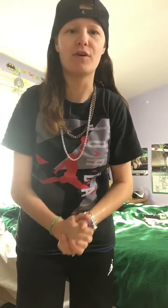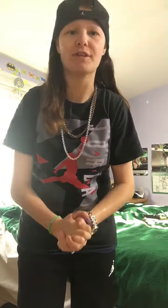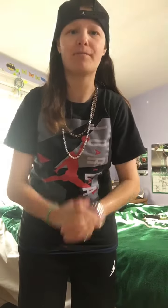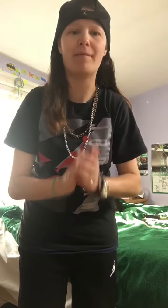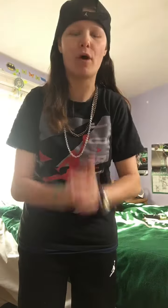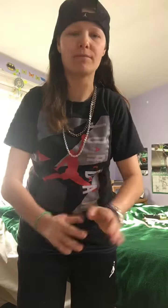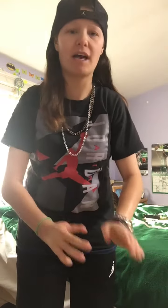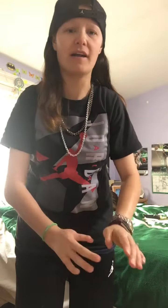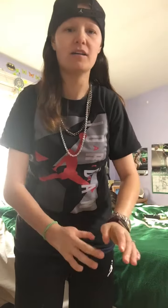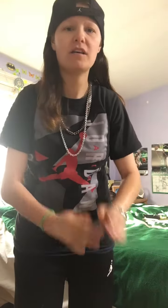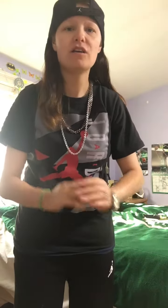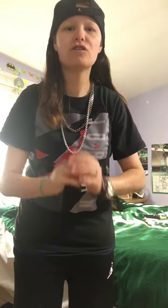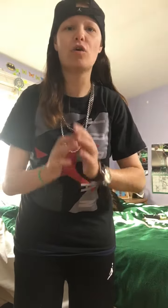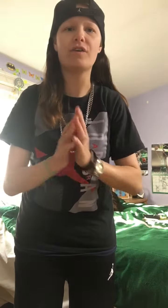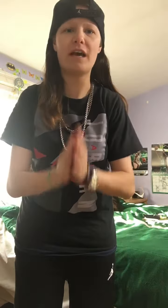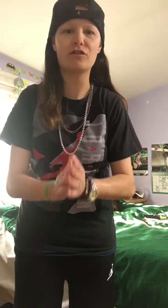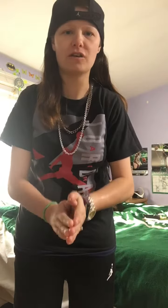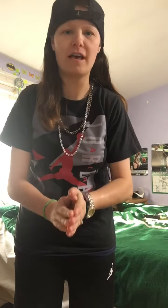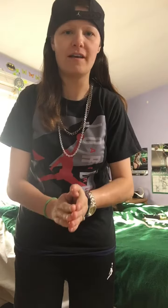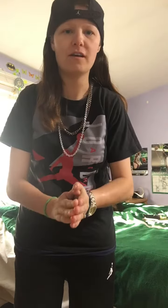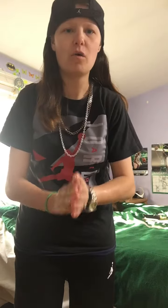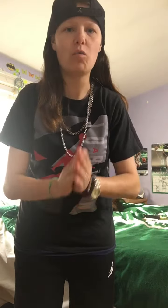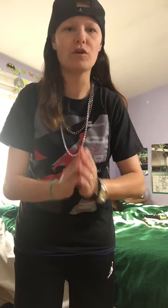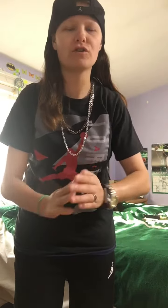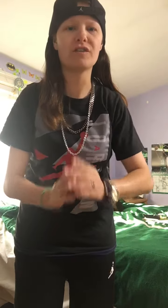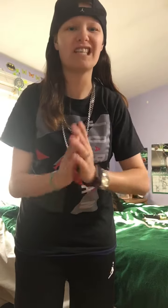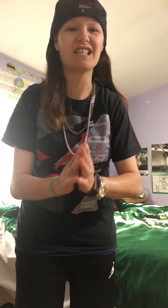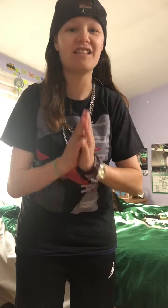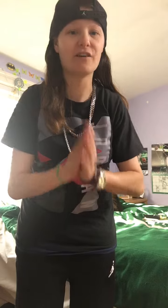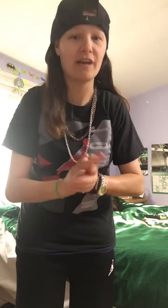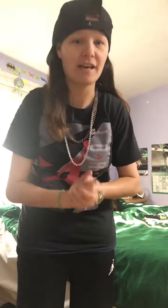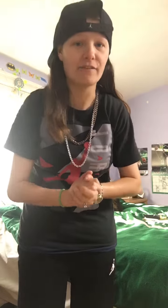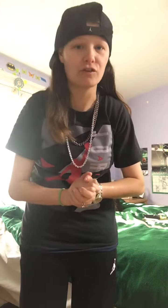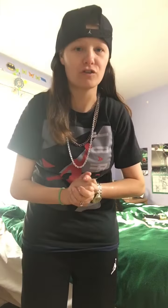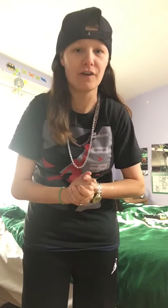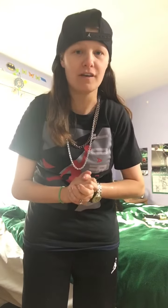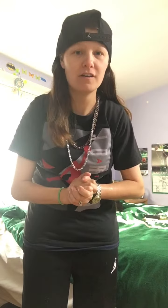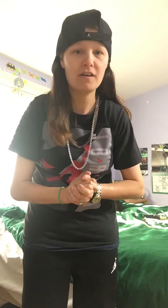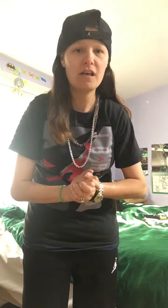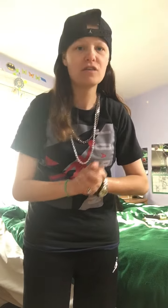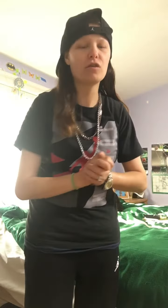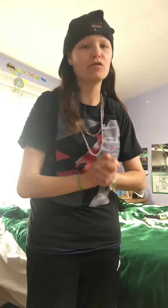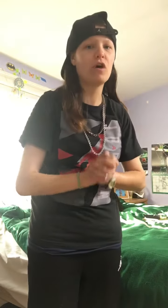1st, my mom died. So yesterday was her 6th year anniversary. So sorry